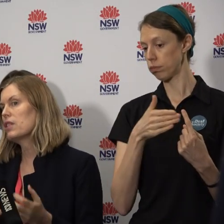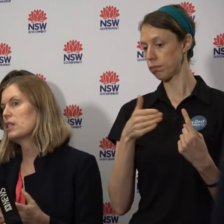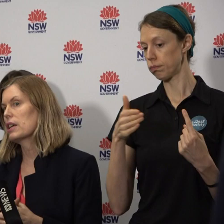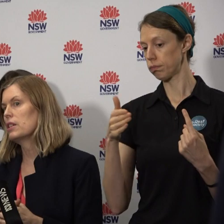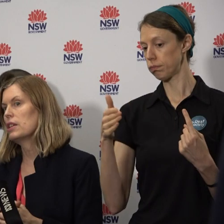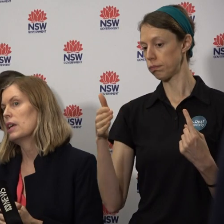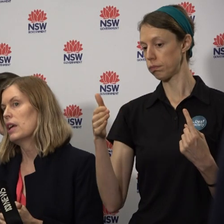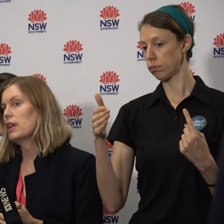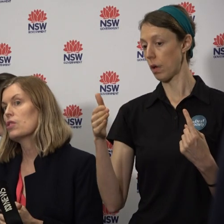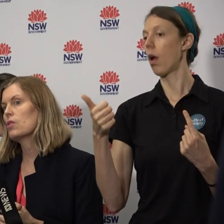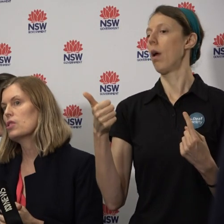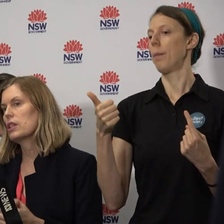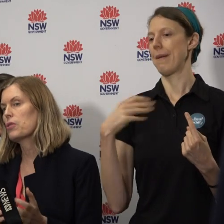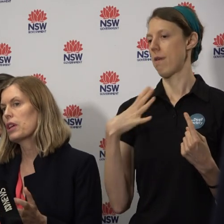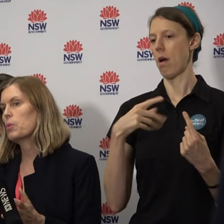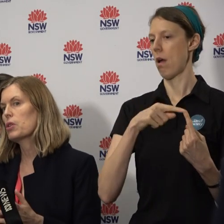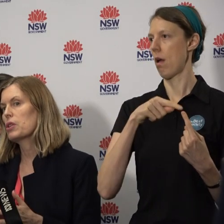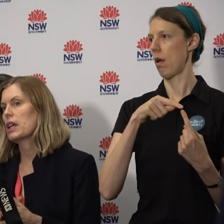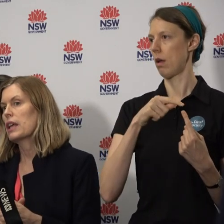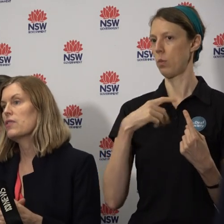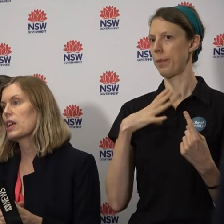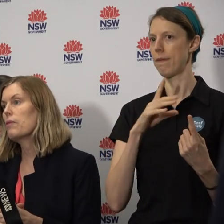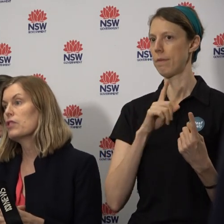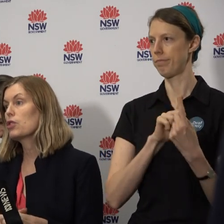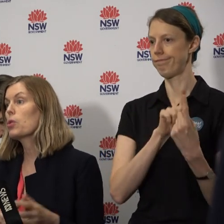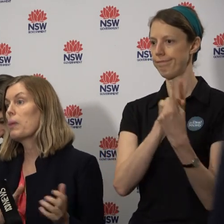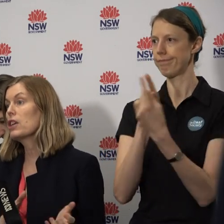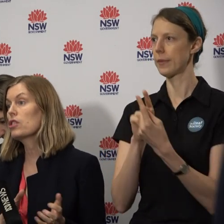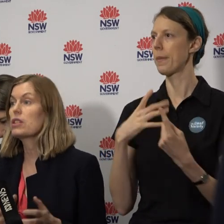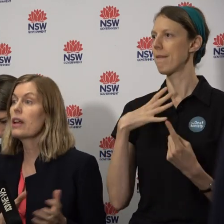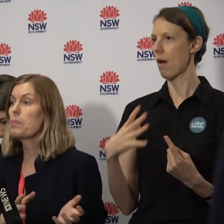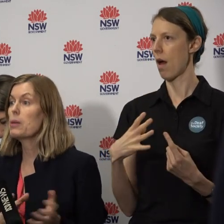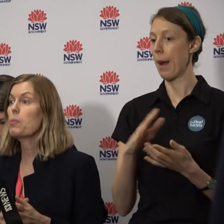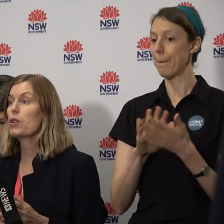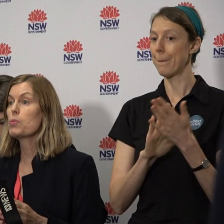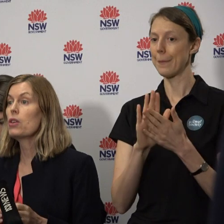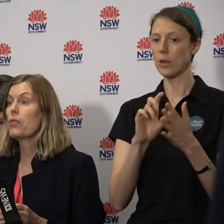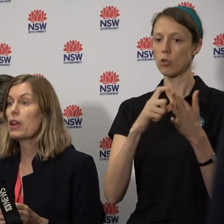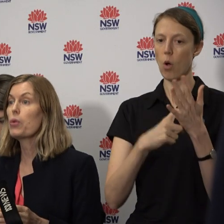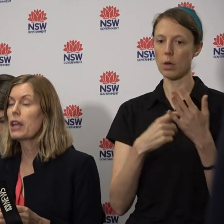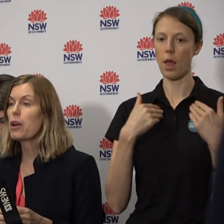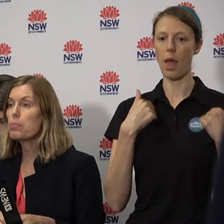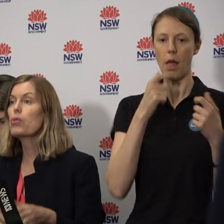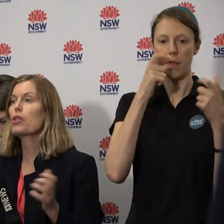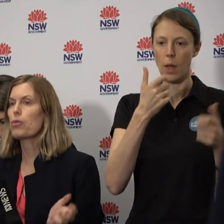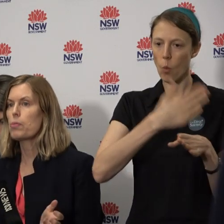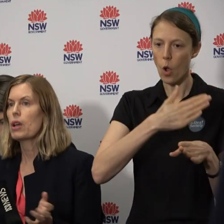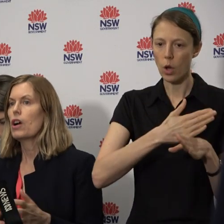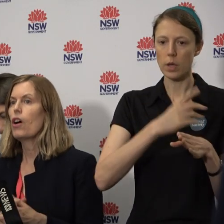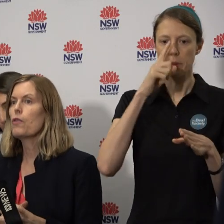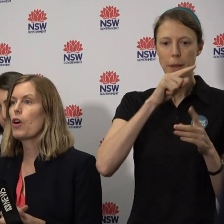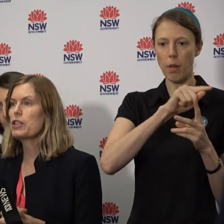that we haven't detected it in the doctors and healthcare workers gives a comfort to all the patients and other people, because we're not then looking at a broader